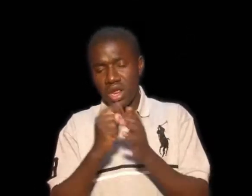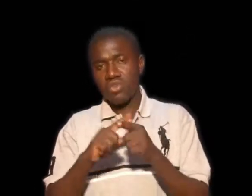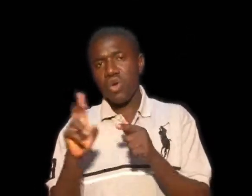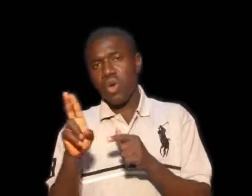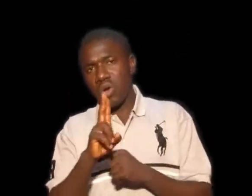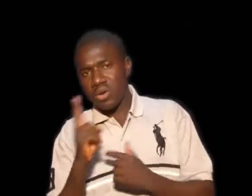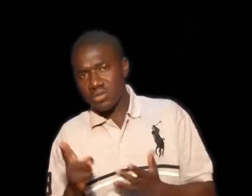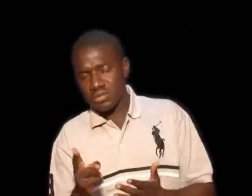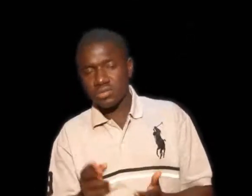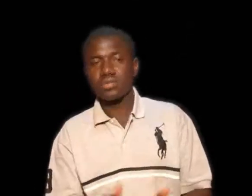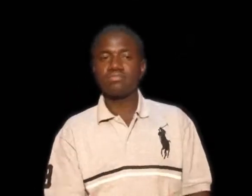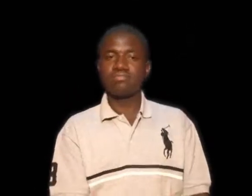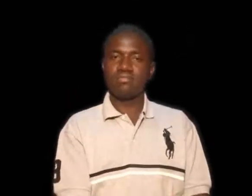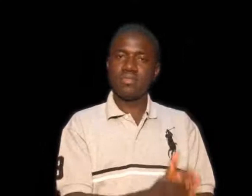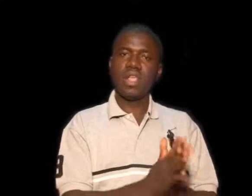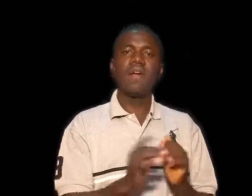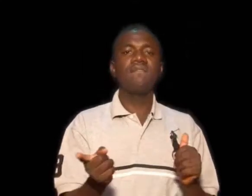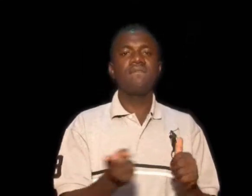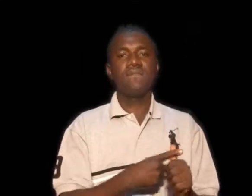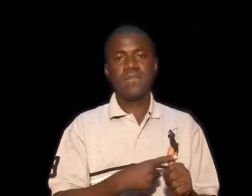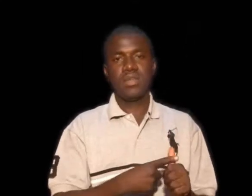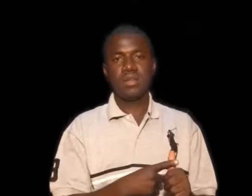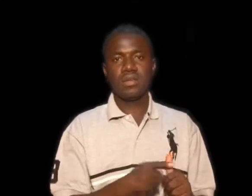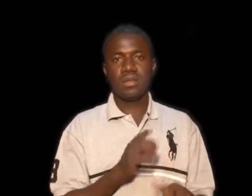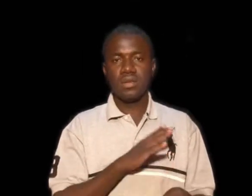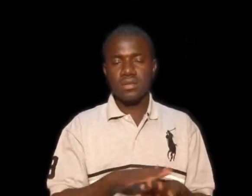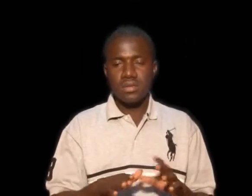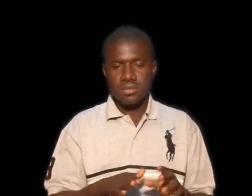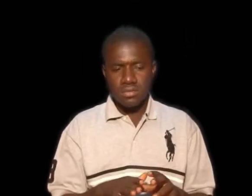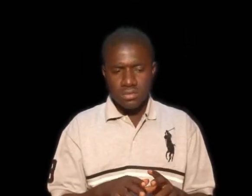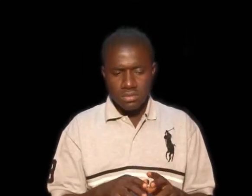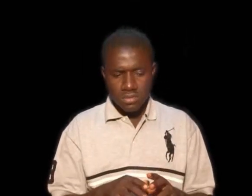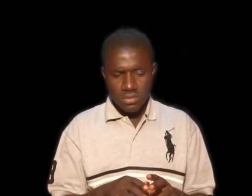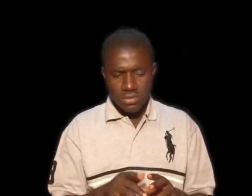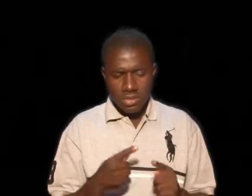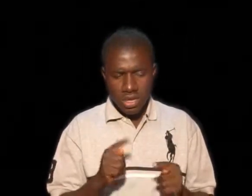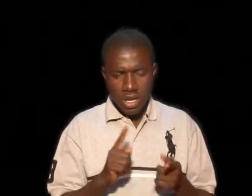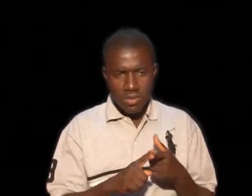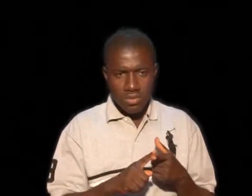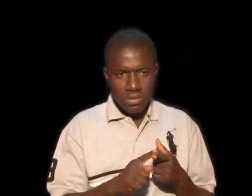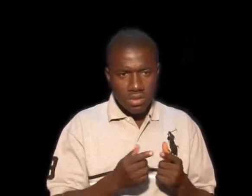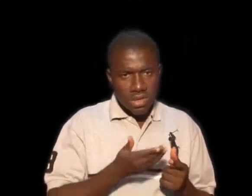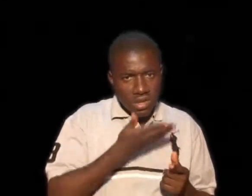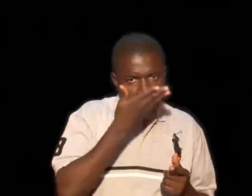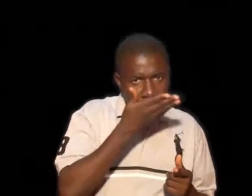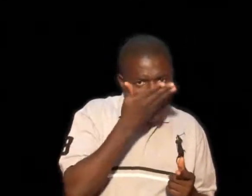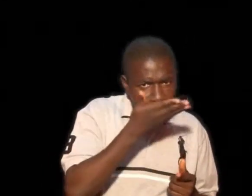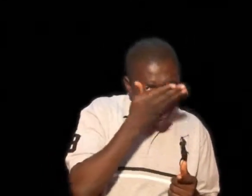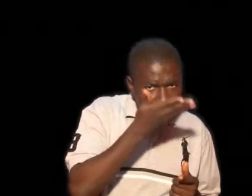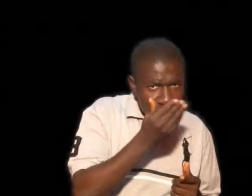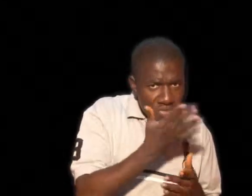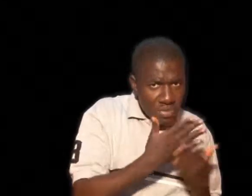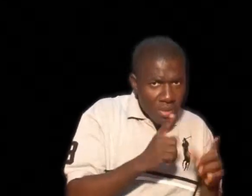offer, ask the person. Try not to stare if something about a person seems unusual to